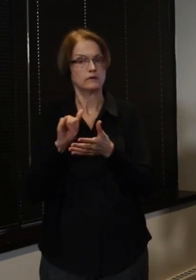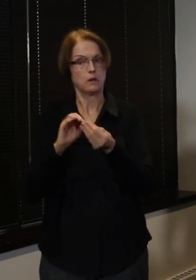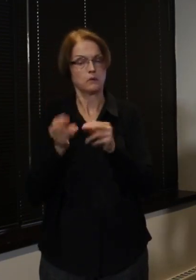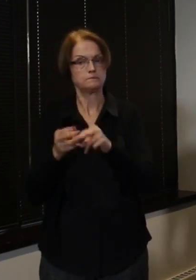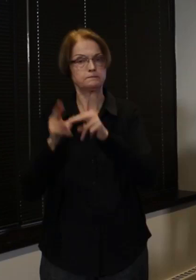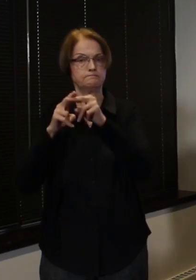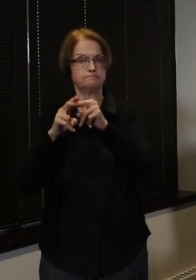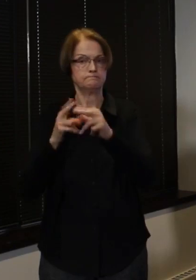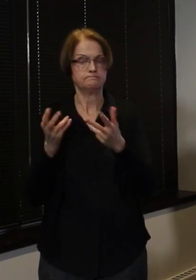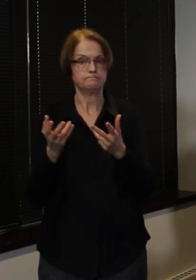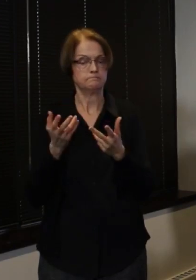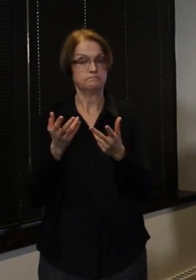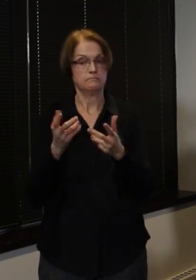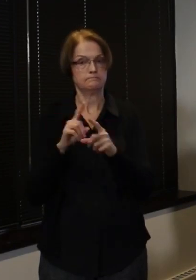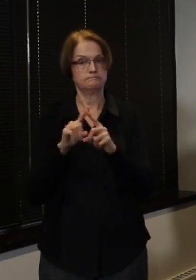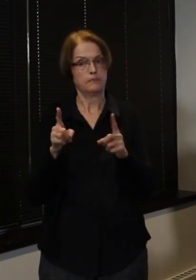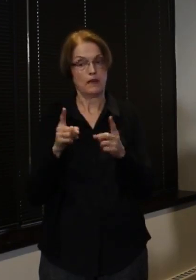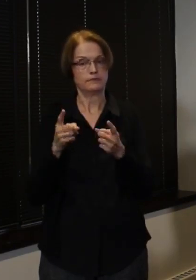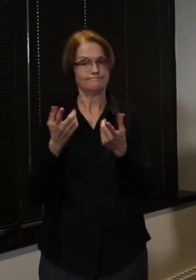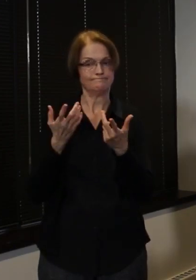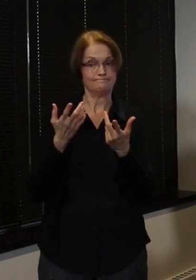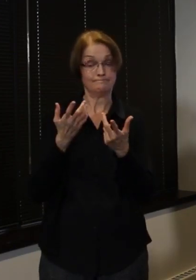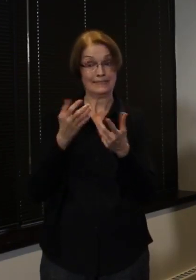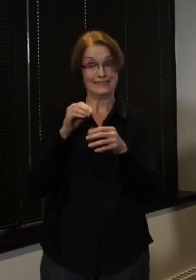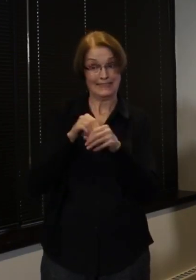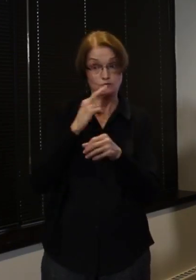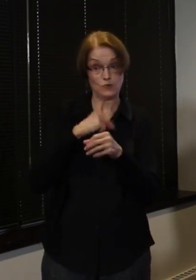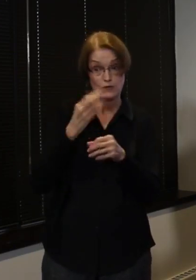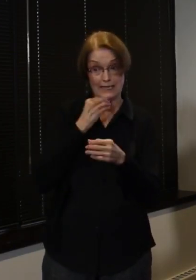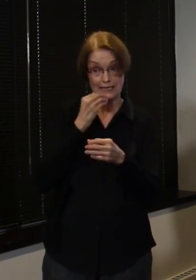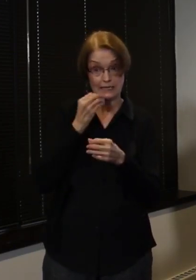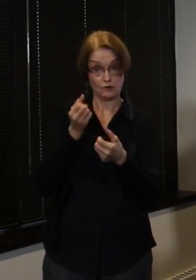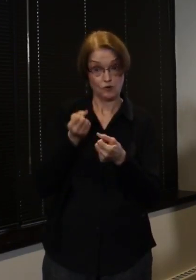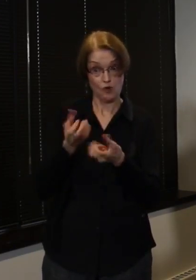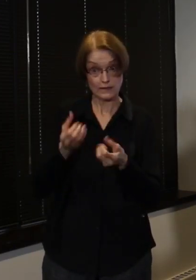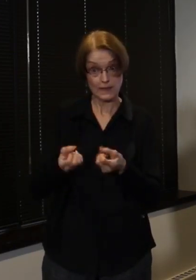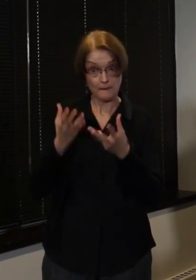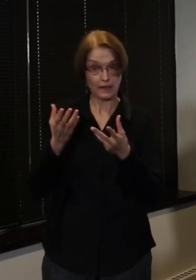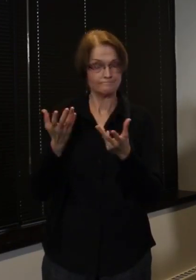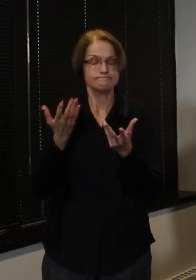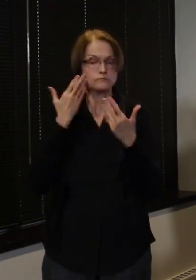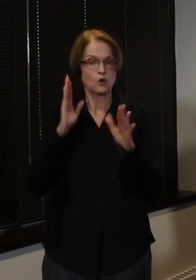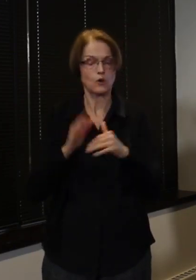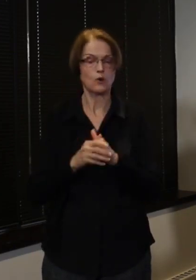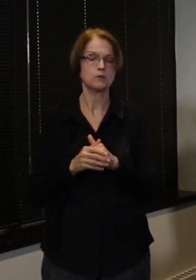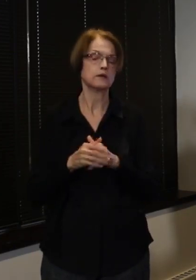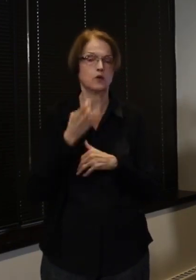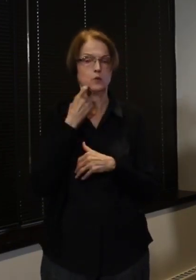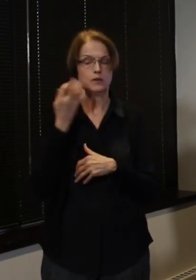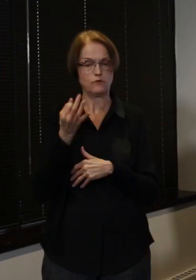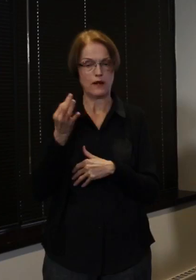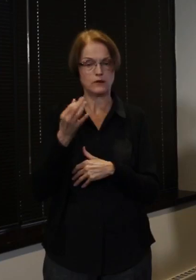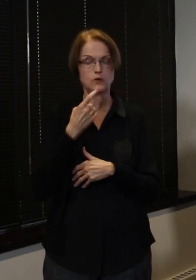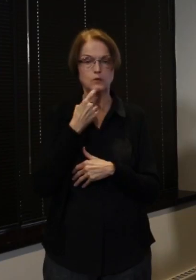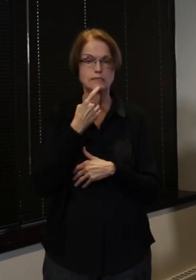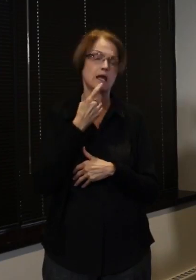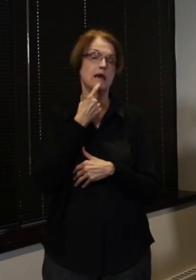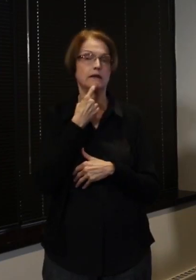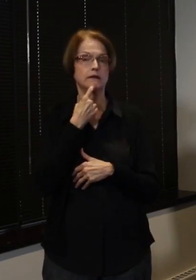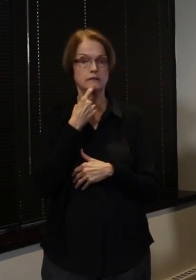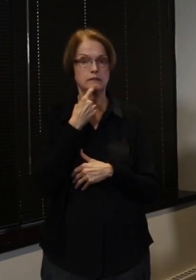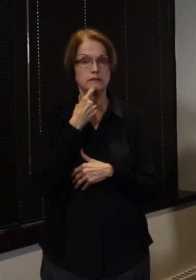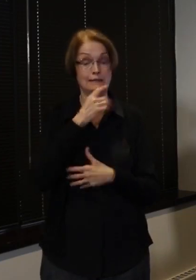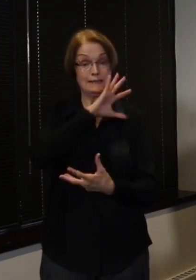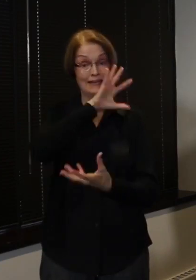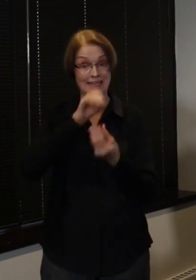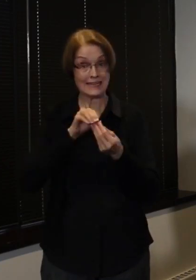we just don't know how much. On Friday, you also said that there were 2 hospital beds available in the entire